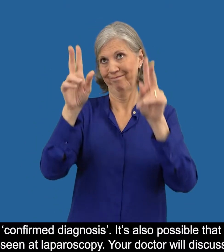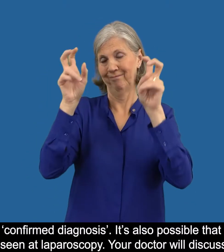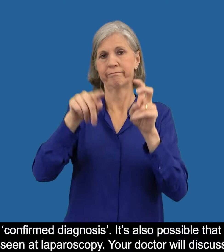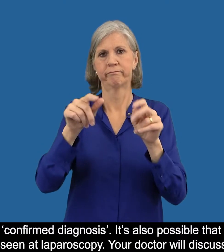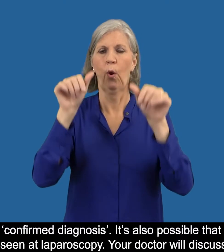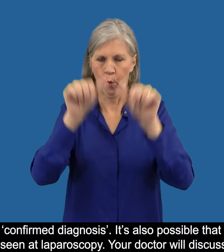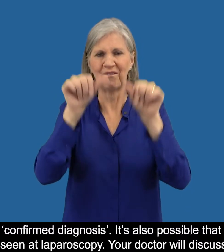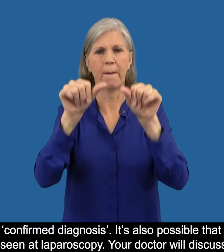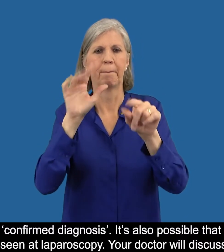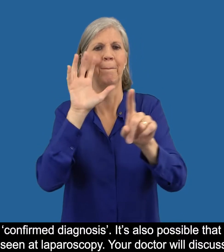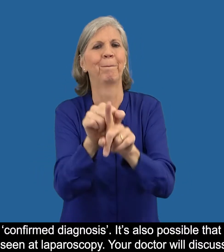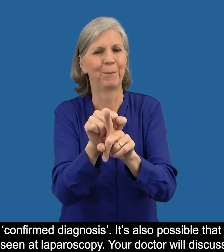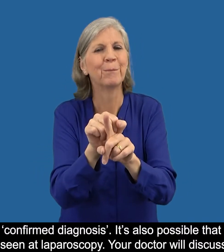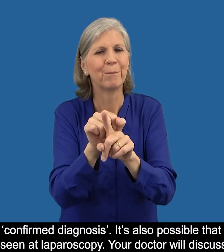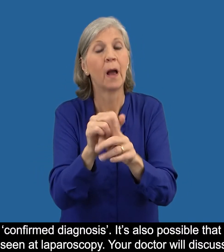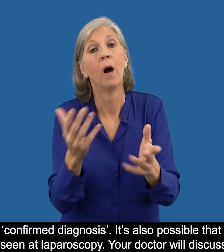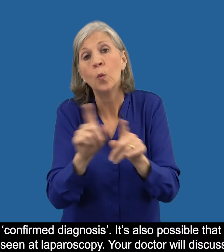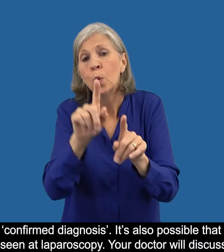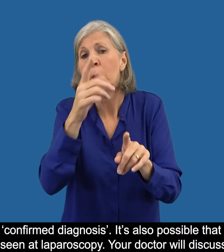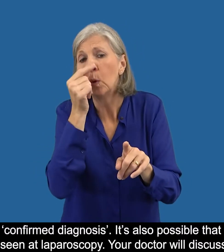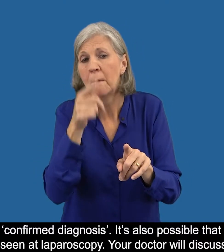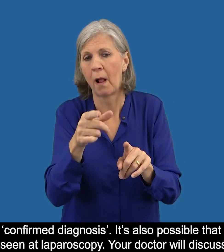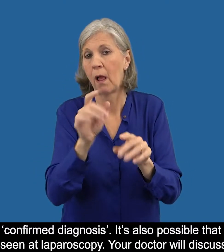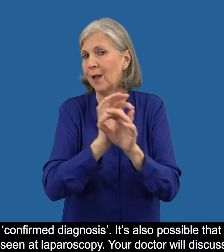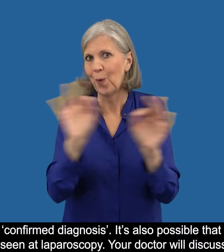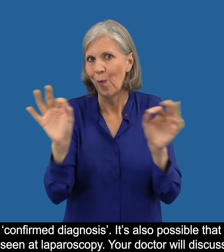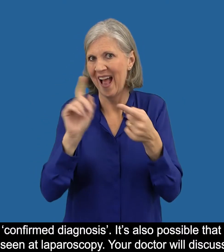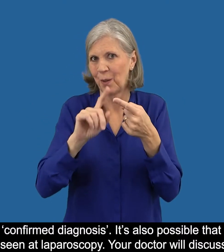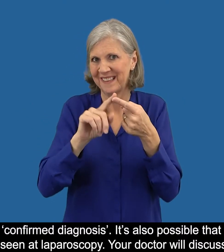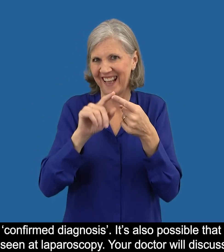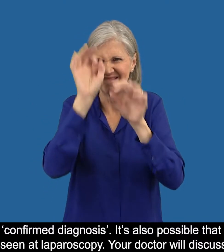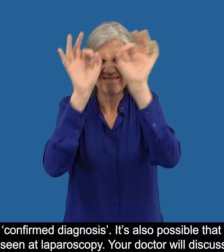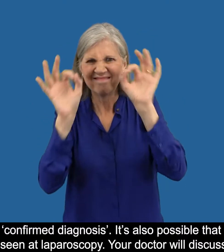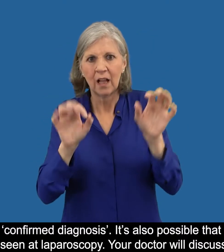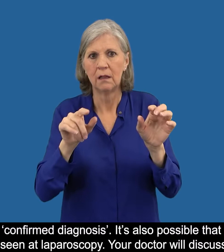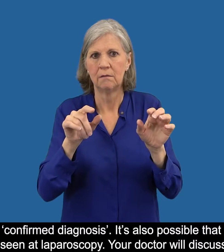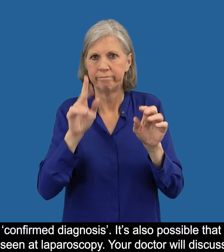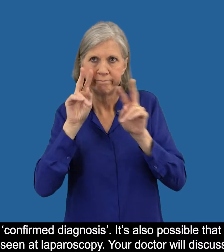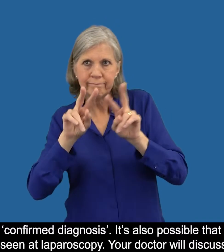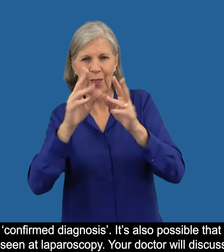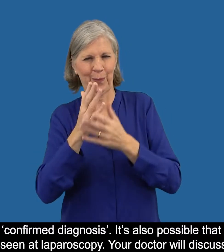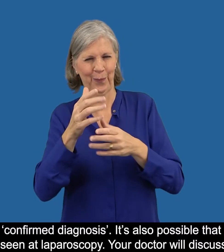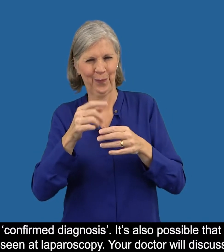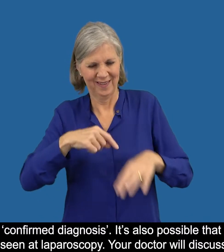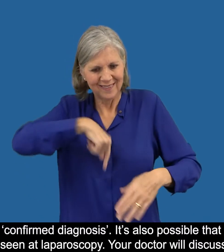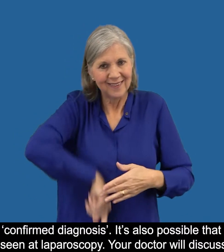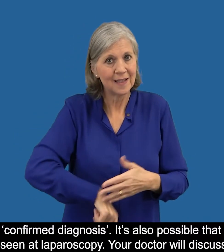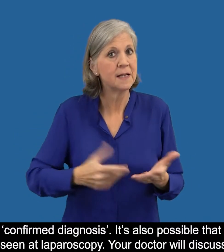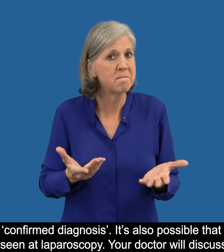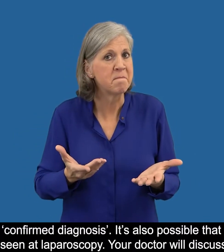This is known as a confirmed diagnosis. It's also possible that no endometriosis is seen at the